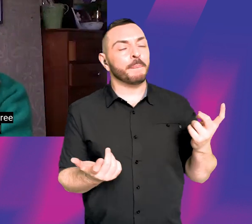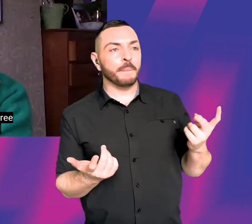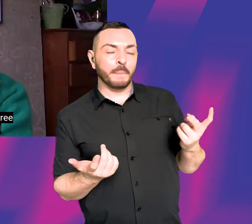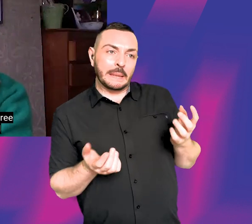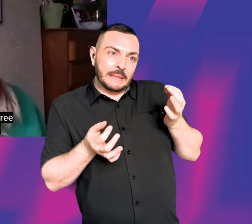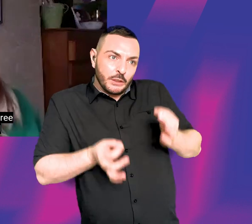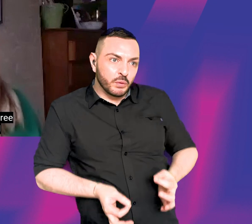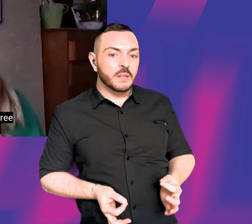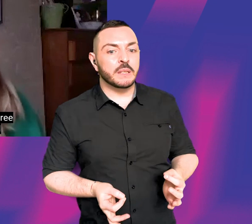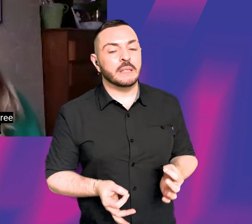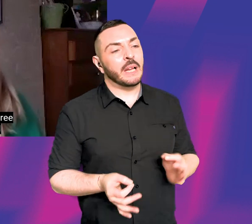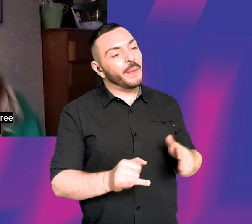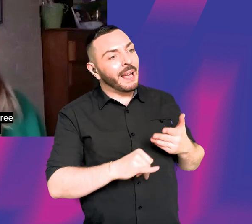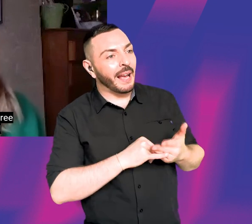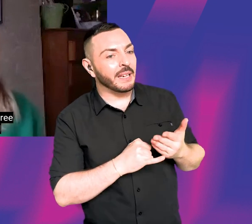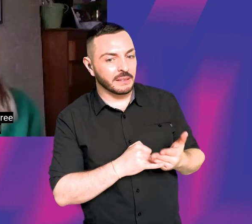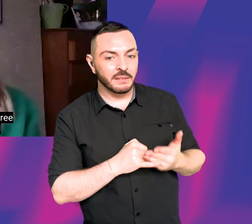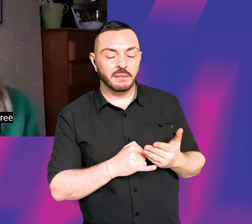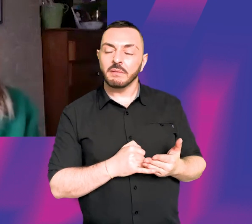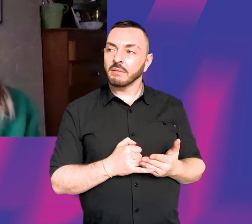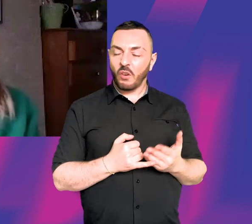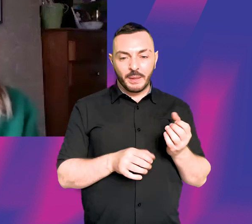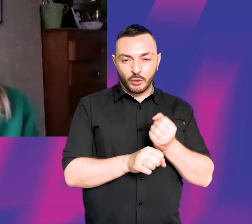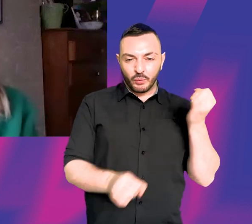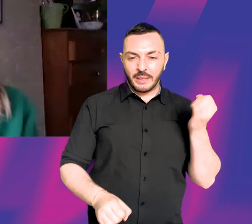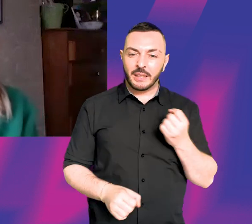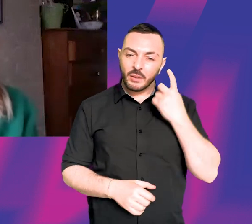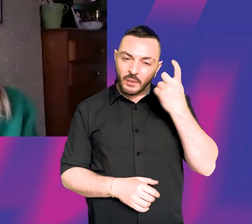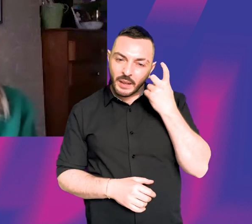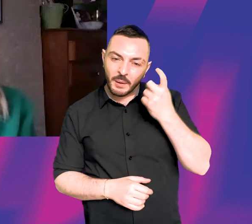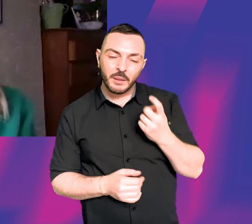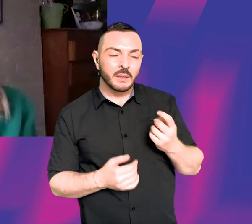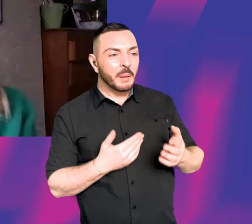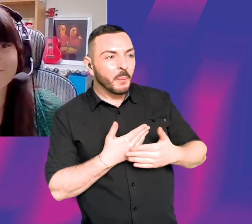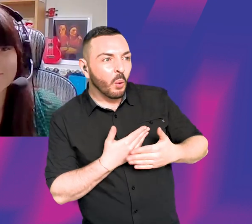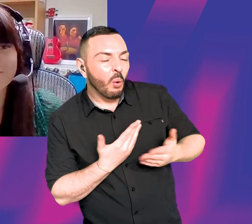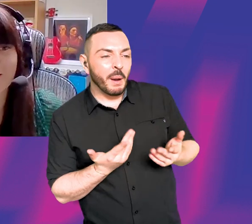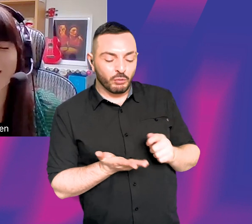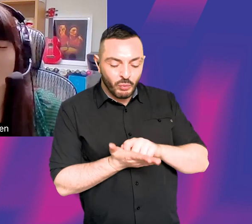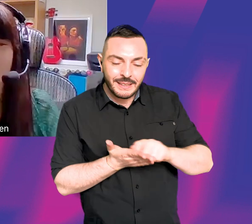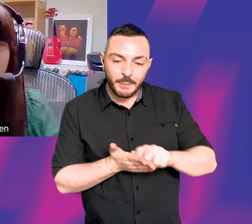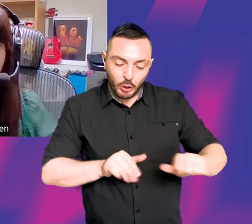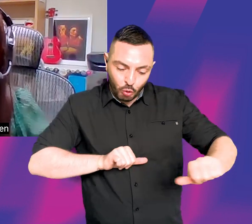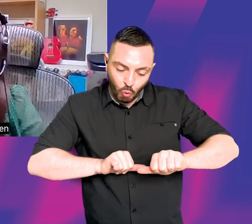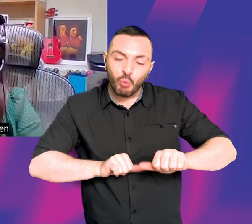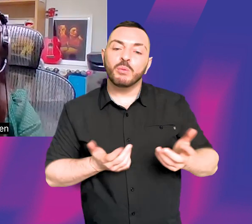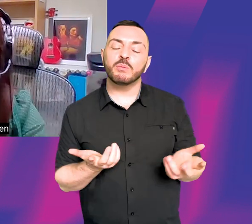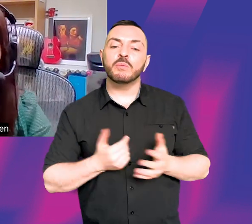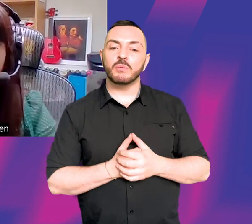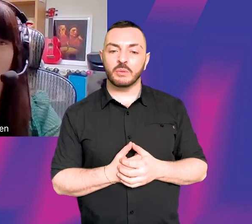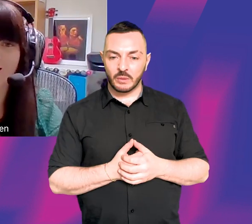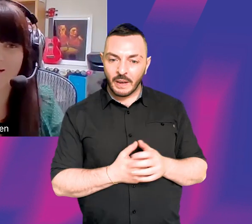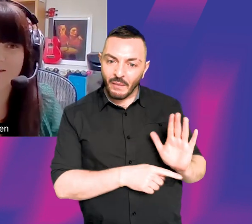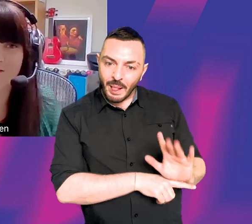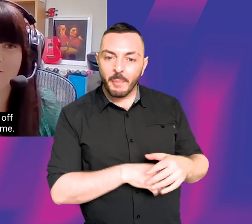probably the end of my degree is probably around about the time I started sort of thinking seriously about writing my short. That's great that you kept it